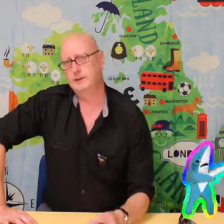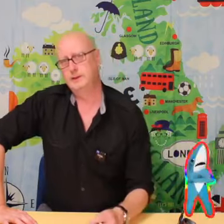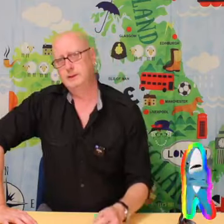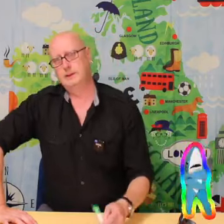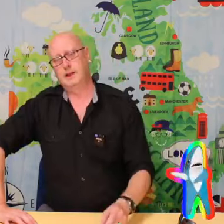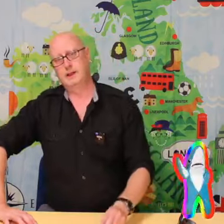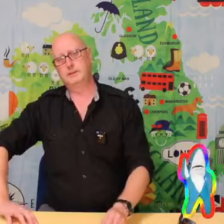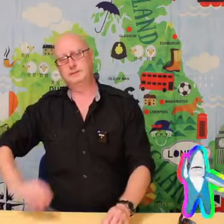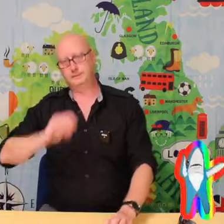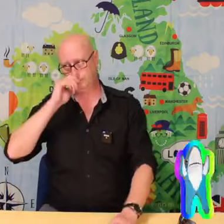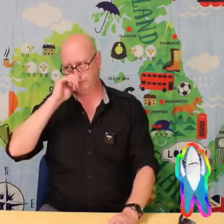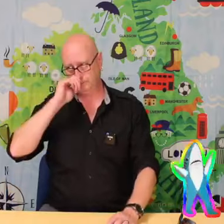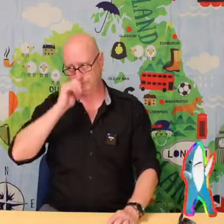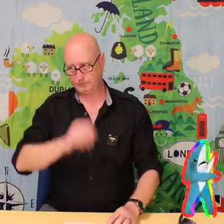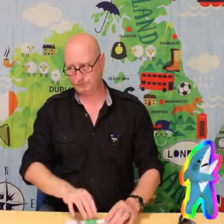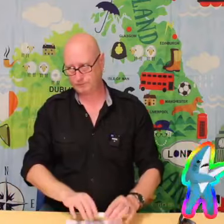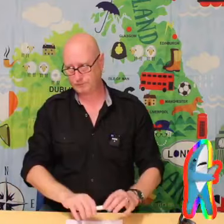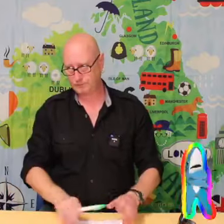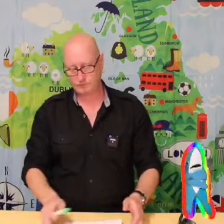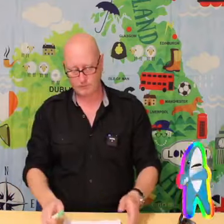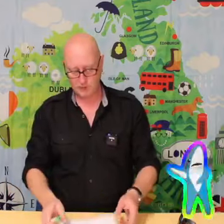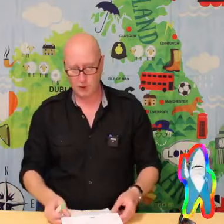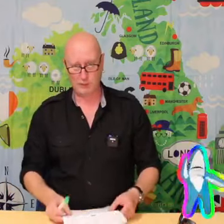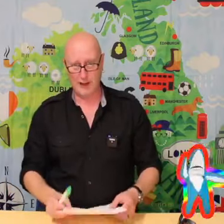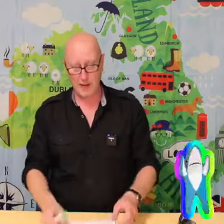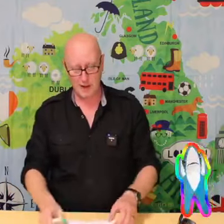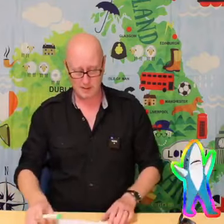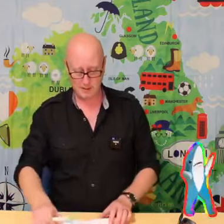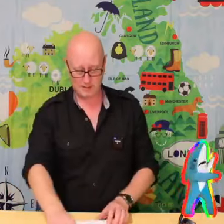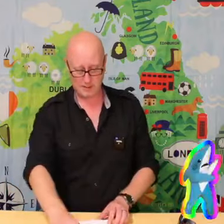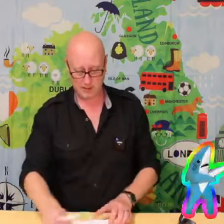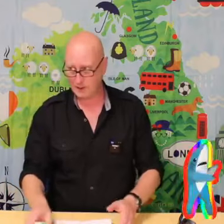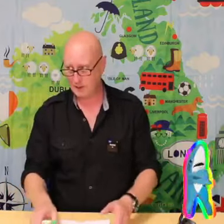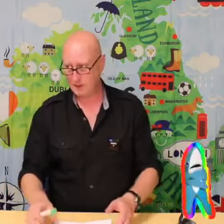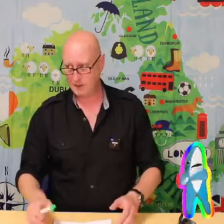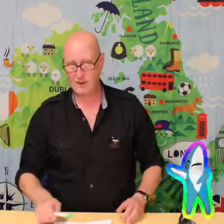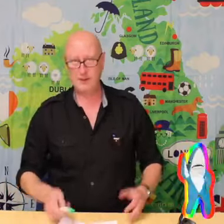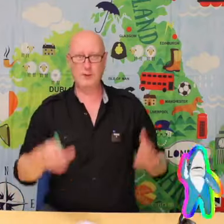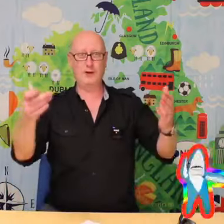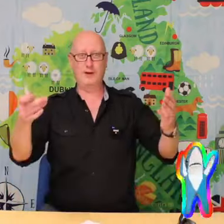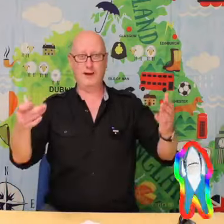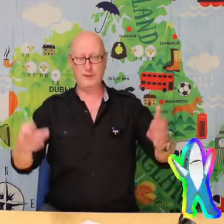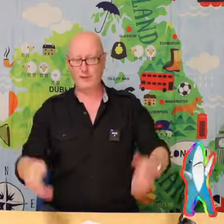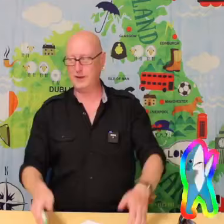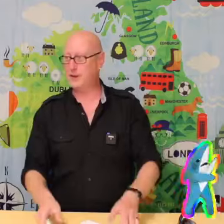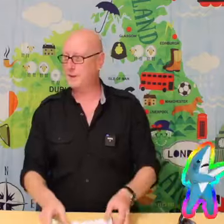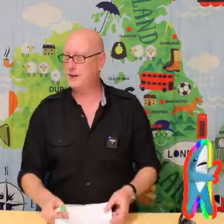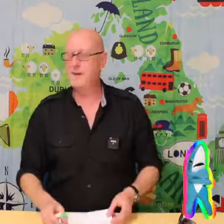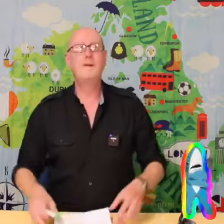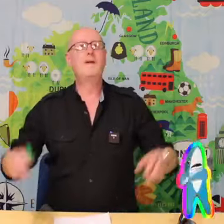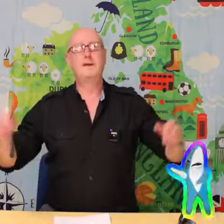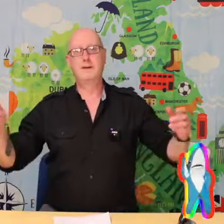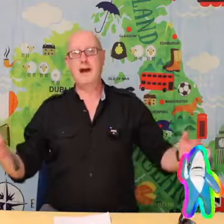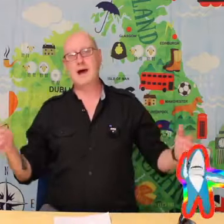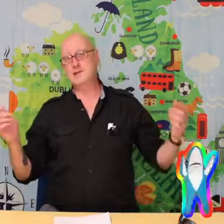Place. Aye. And that's why I wasn't watching you three at Heathlands. Don't blame you. Okay. Aye. You've got your own life, haven't you? You can watch it back later. It's not as